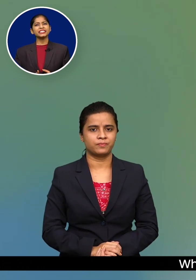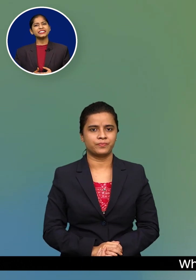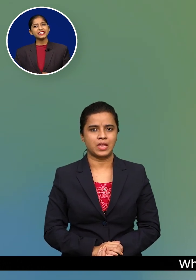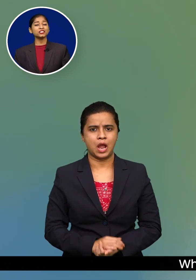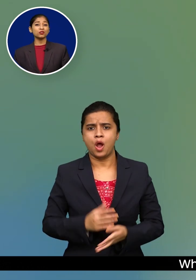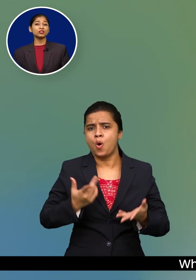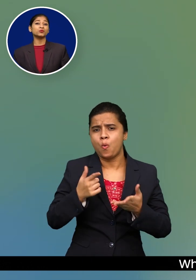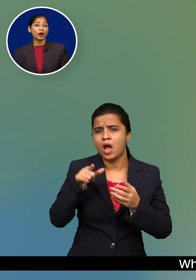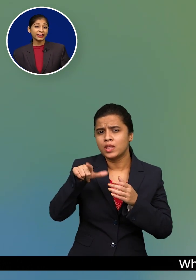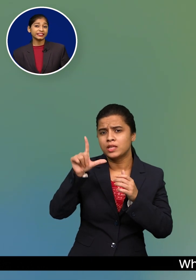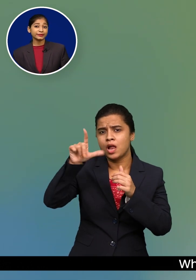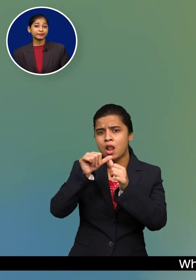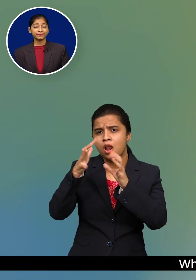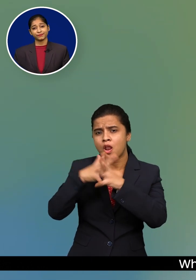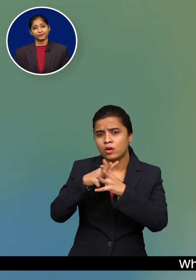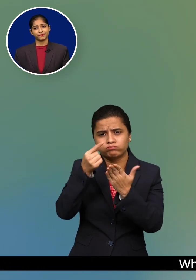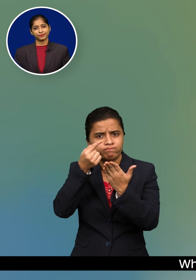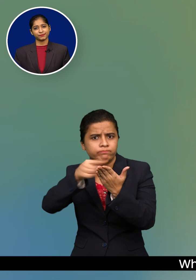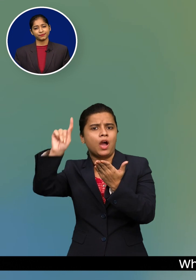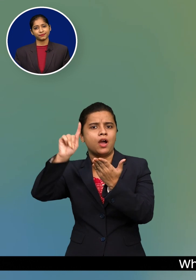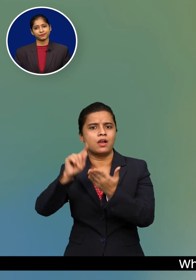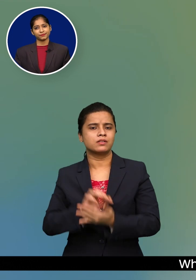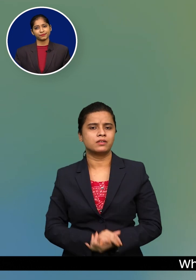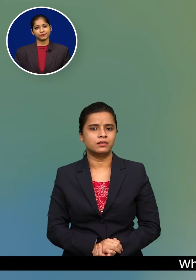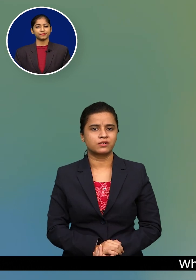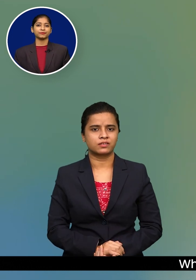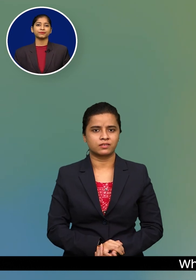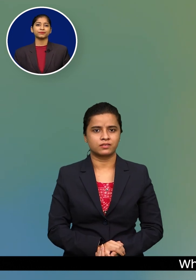why are these laws valid.